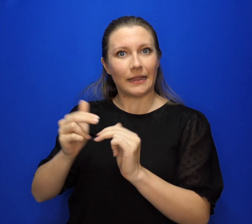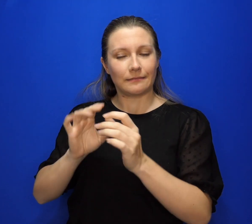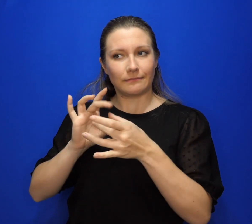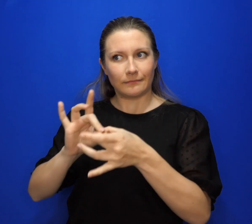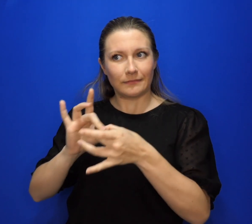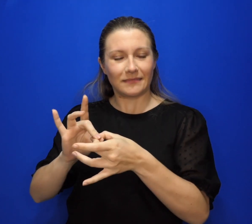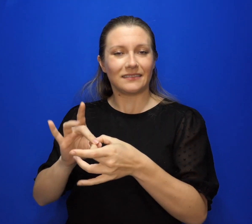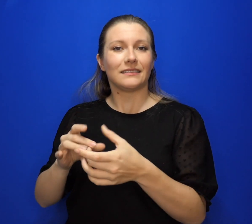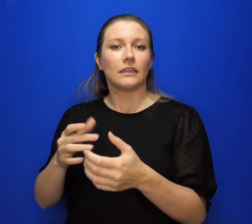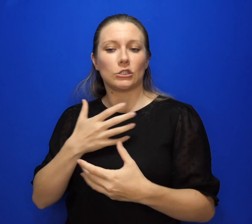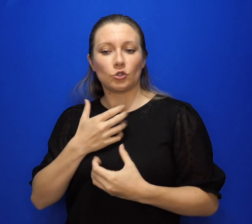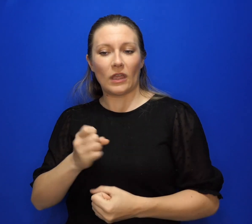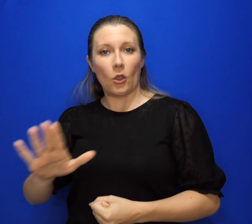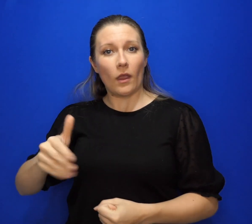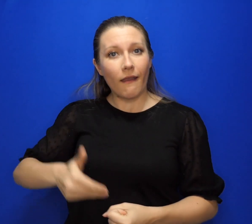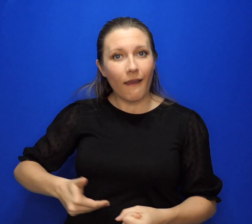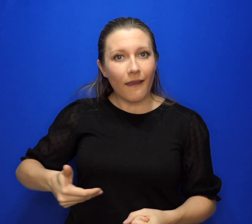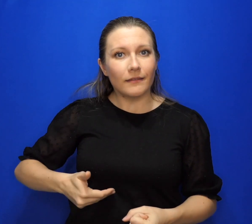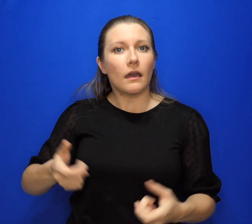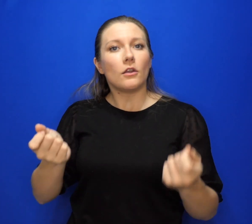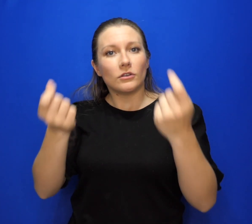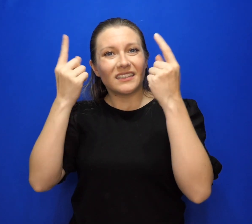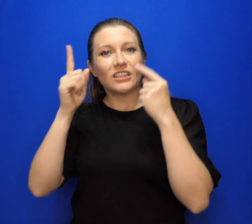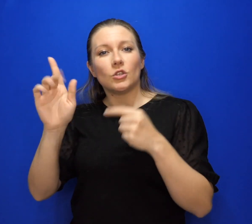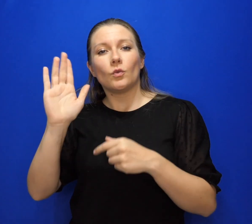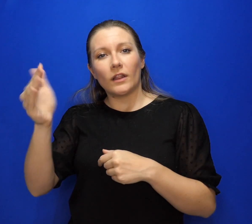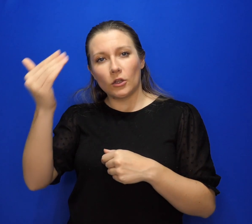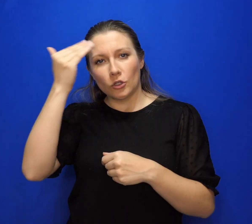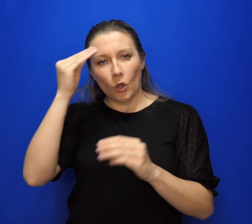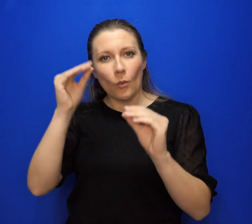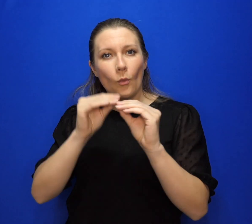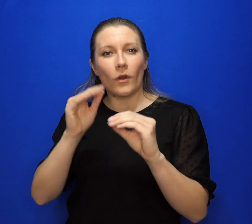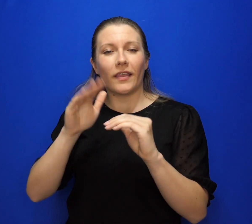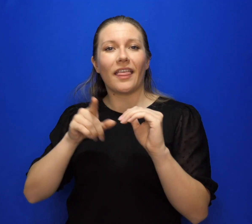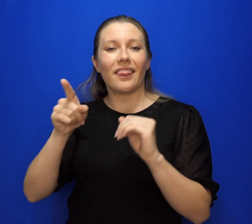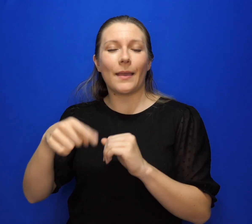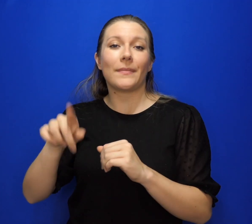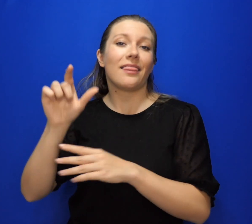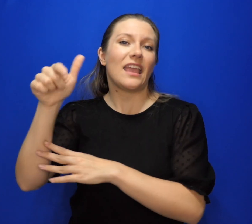and smile and wave when you have to. That's be the penguin. Yeah,